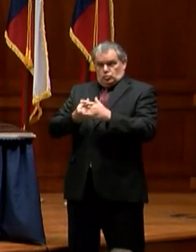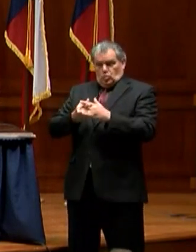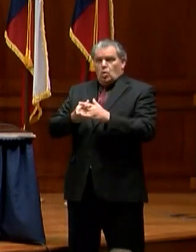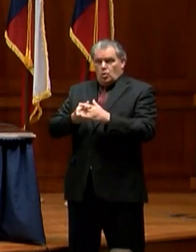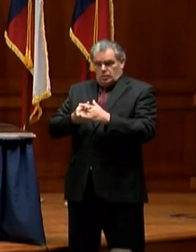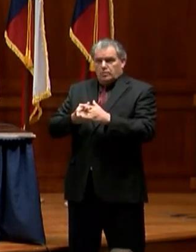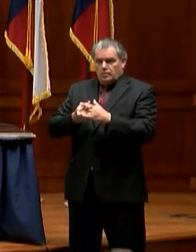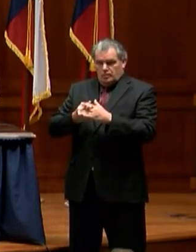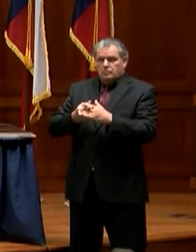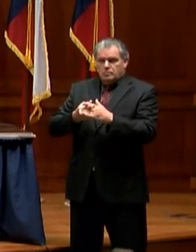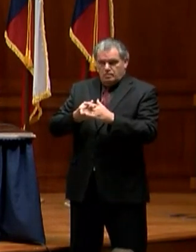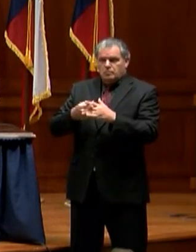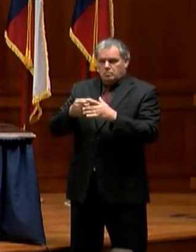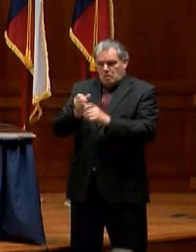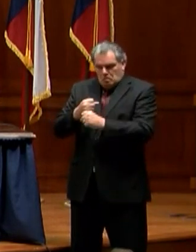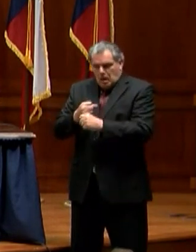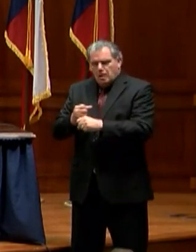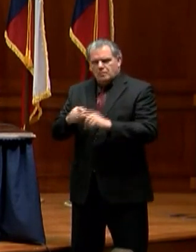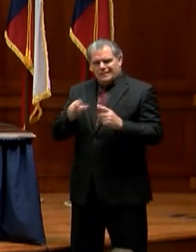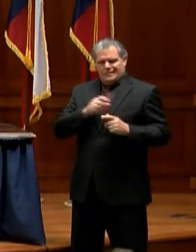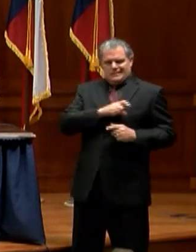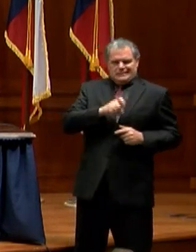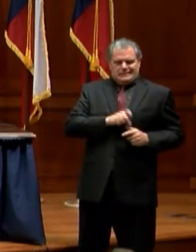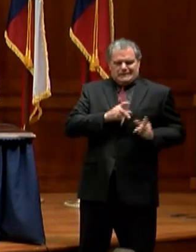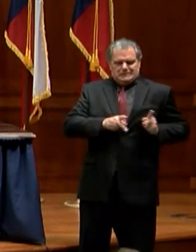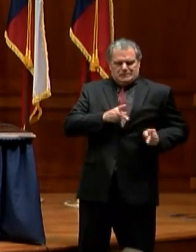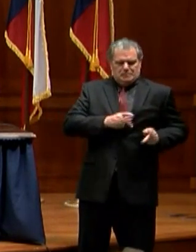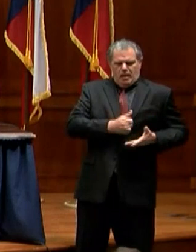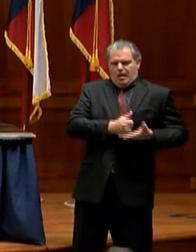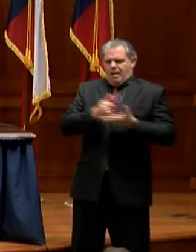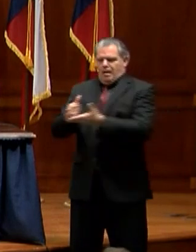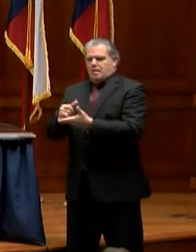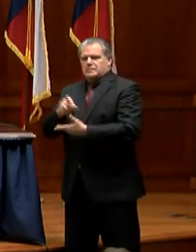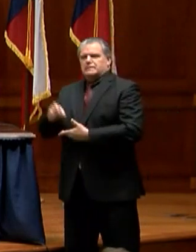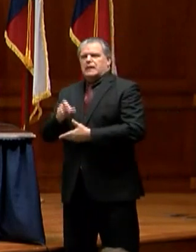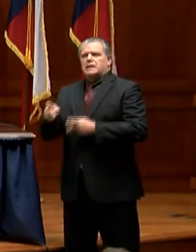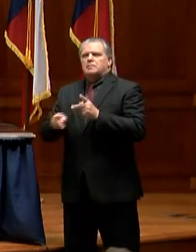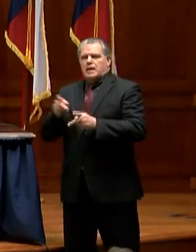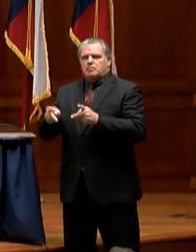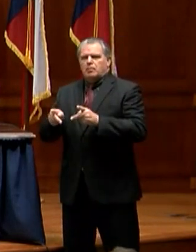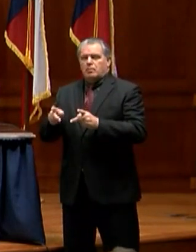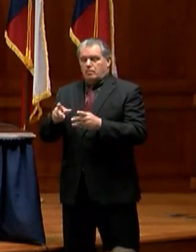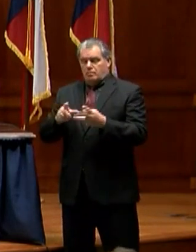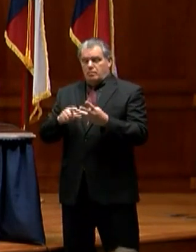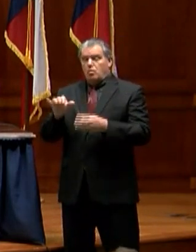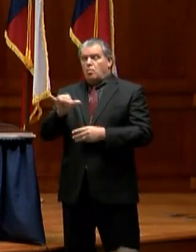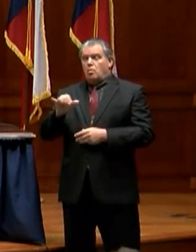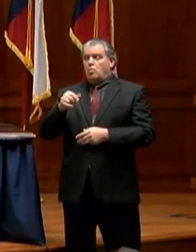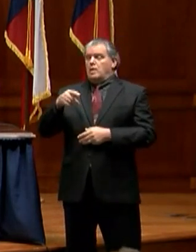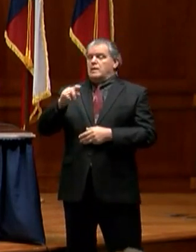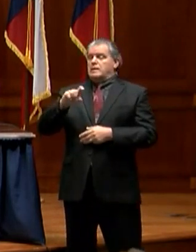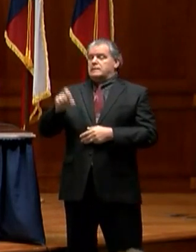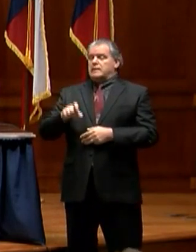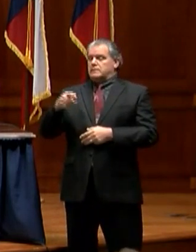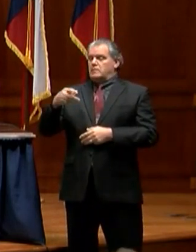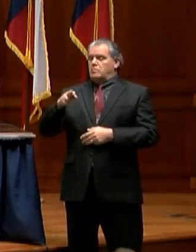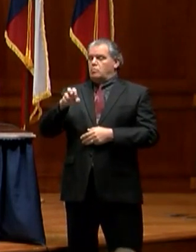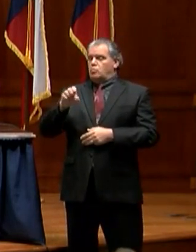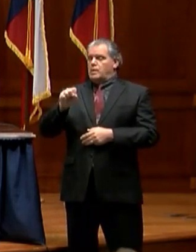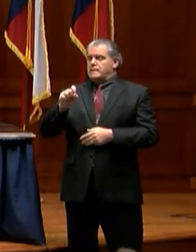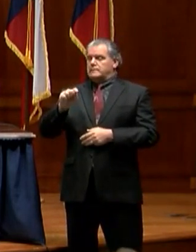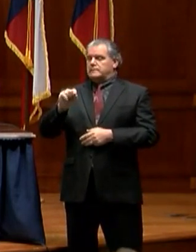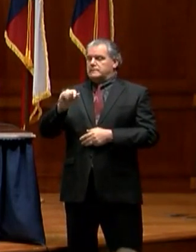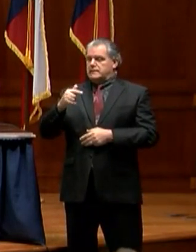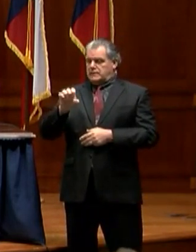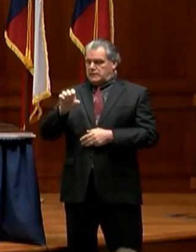of business, the Texans helping Texans. Also, again, want to reiterate Prestige Ameritech and the Texas Military Department. The staff that they've had, we'll get